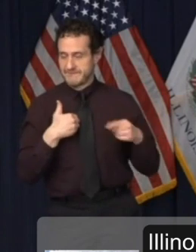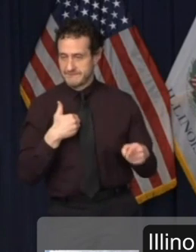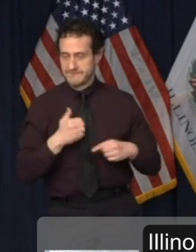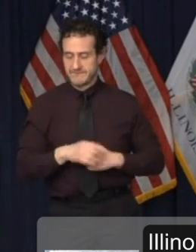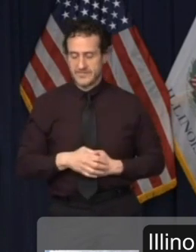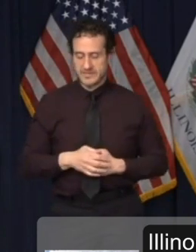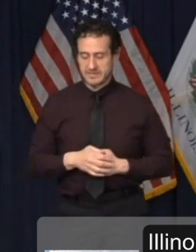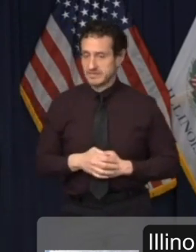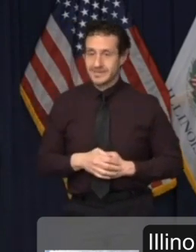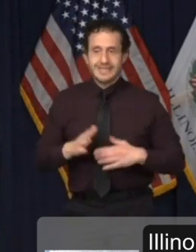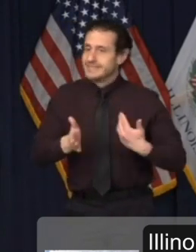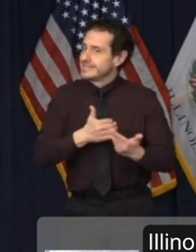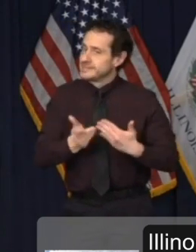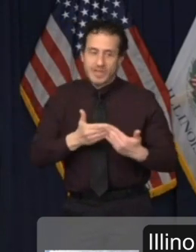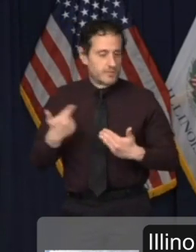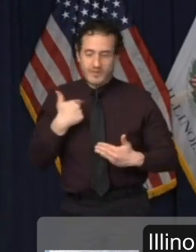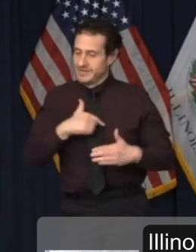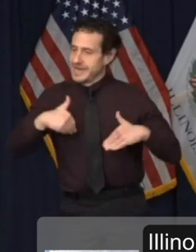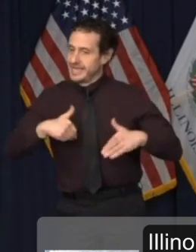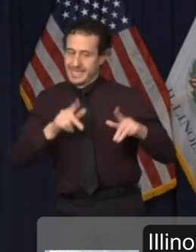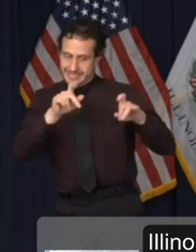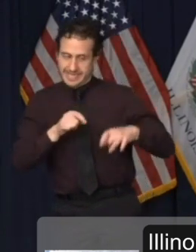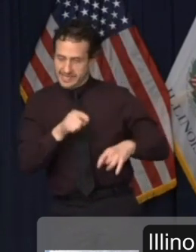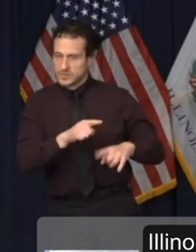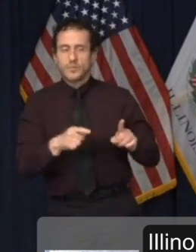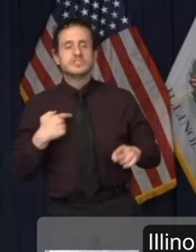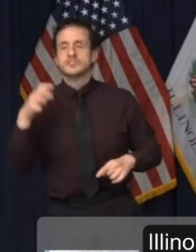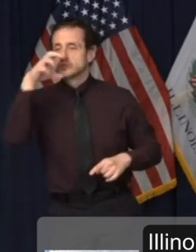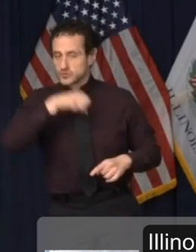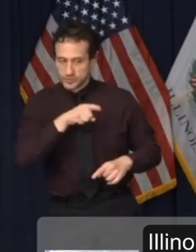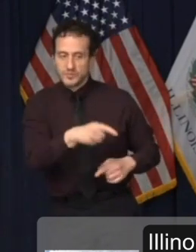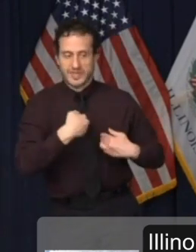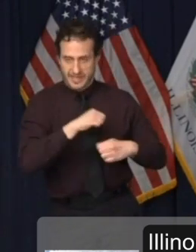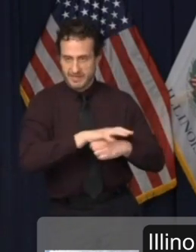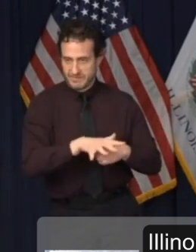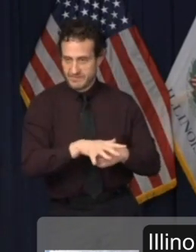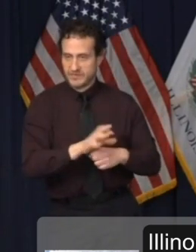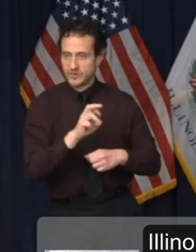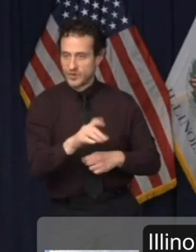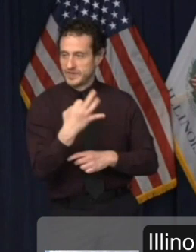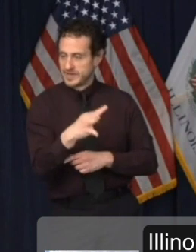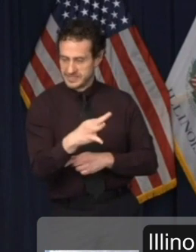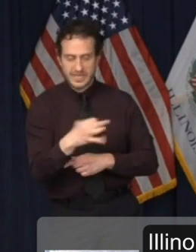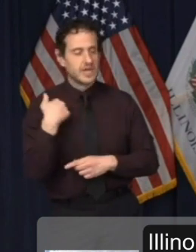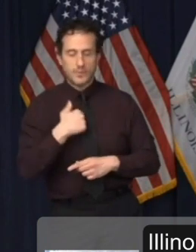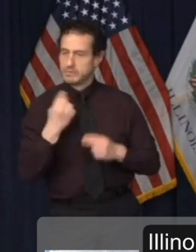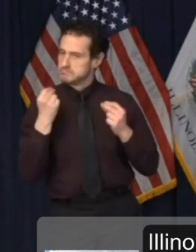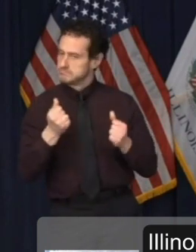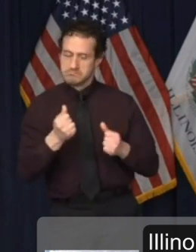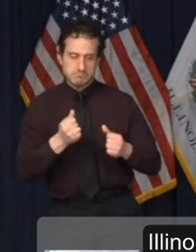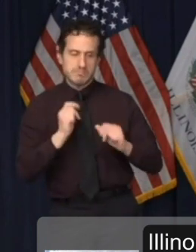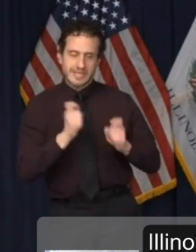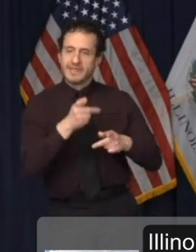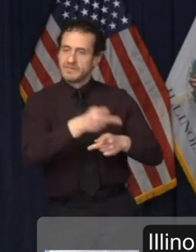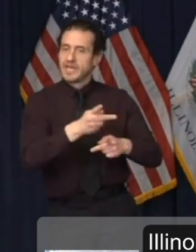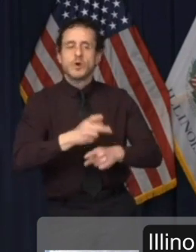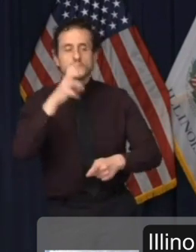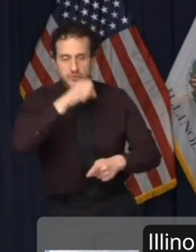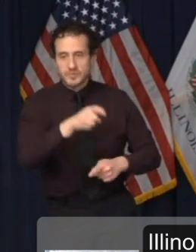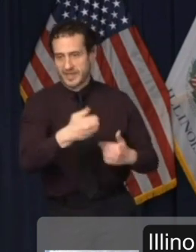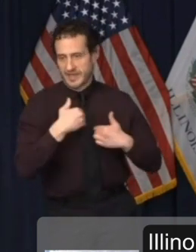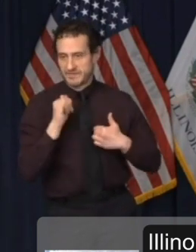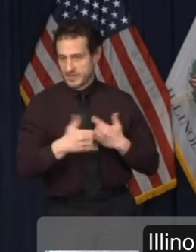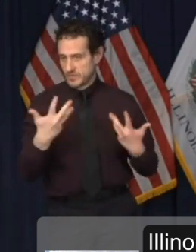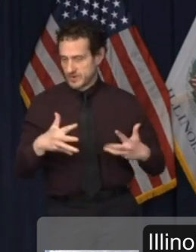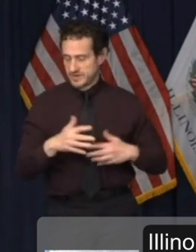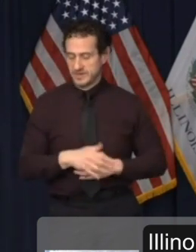whether a nursing home resident suspected to have COVID-19 can receive care for COVID-19. As for staff,